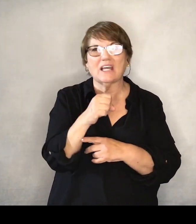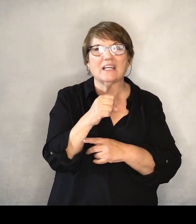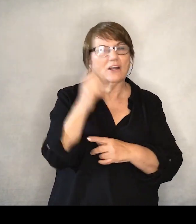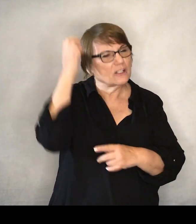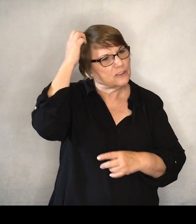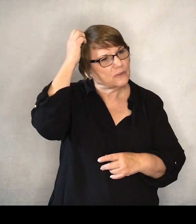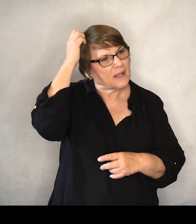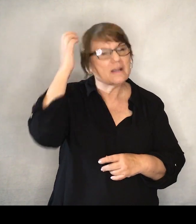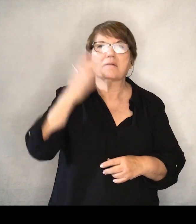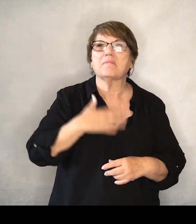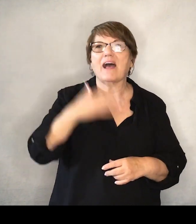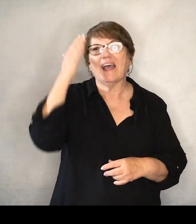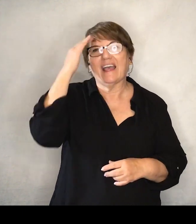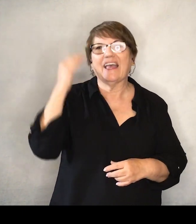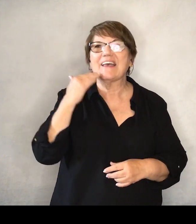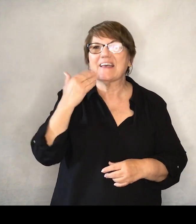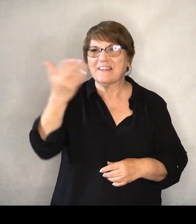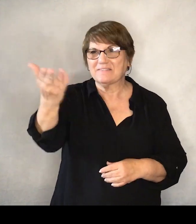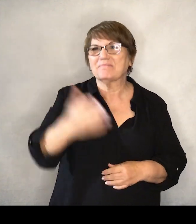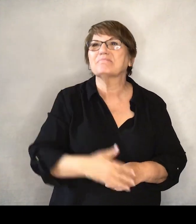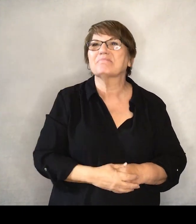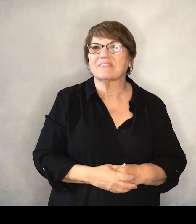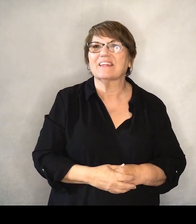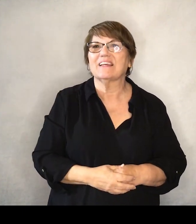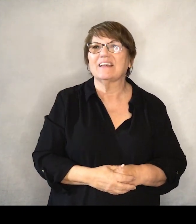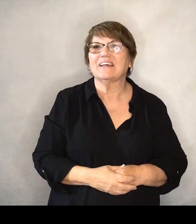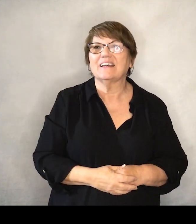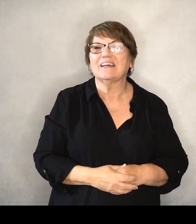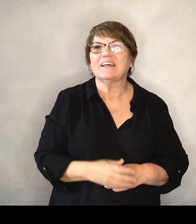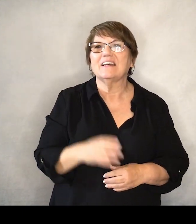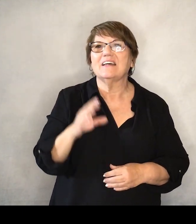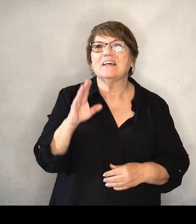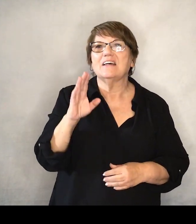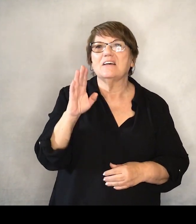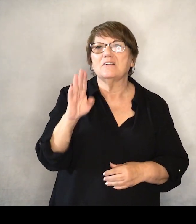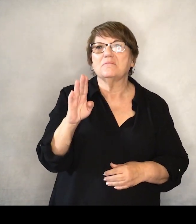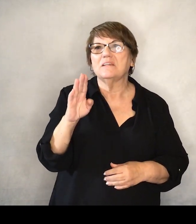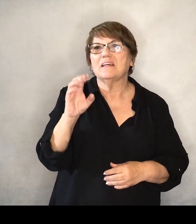Scratching my head, shaking my head. Yeah, there we go.